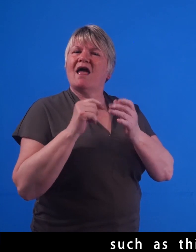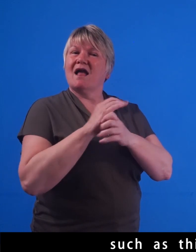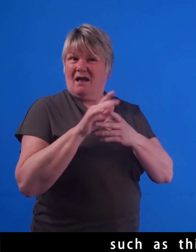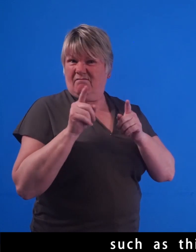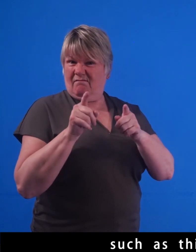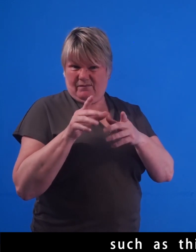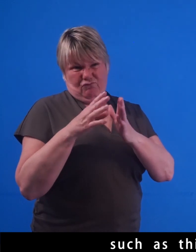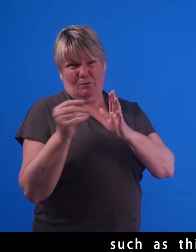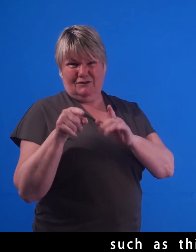Raleigh.